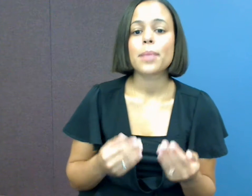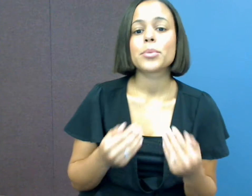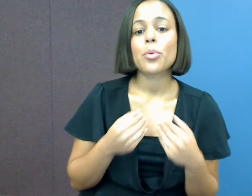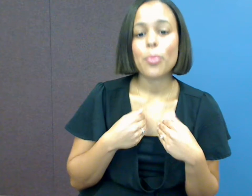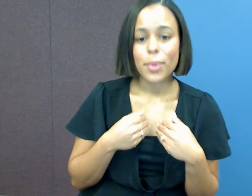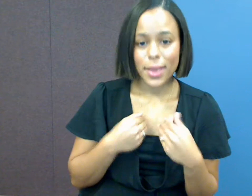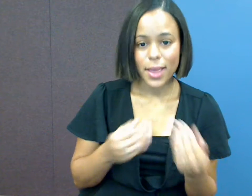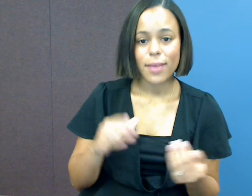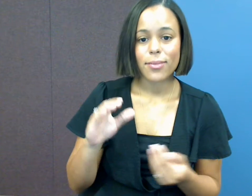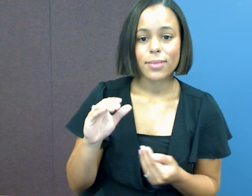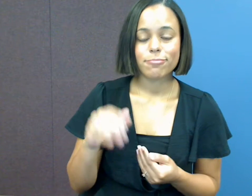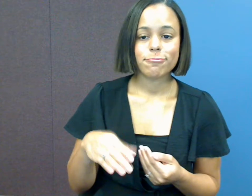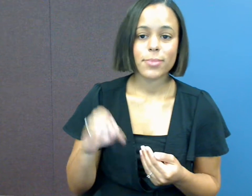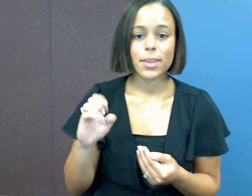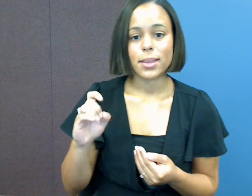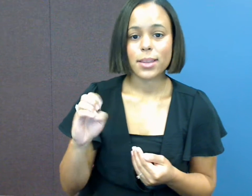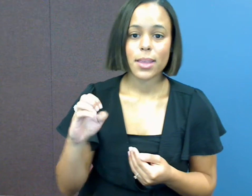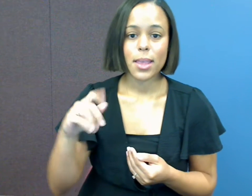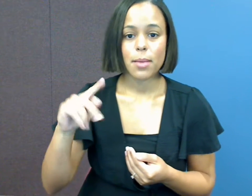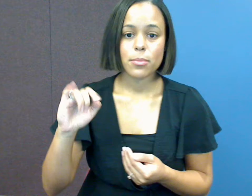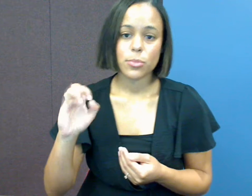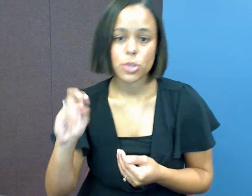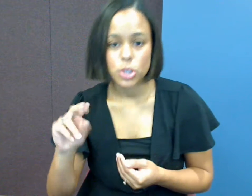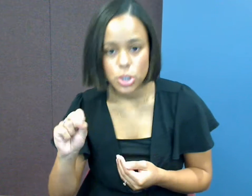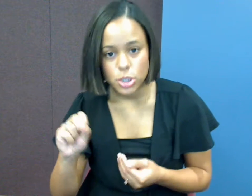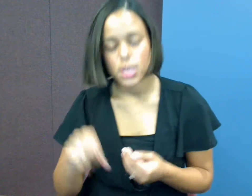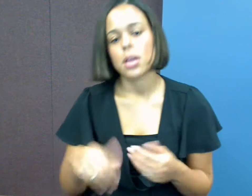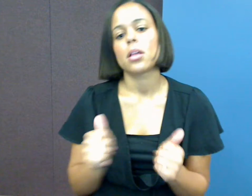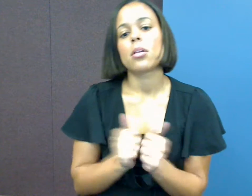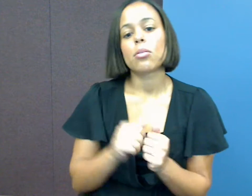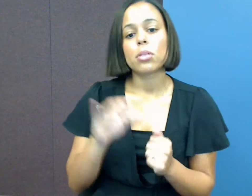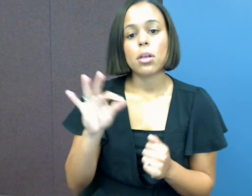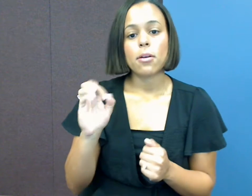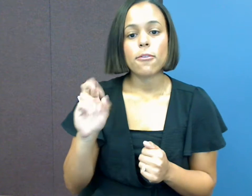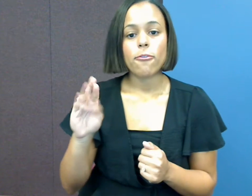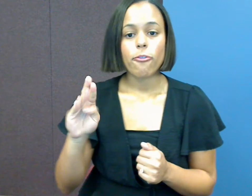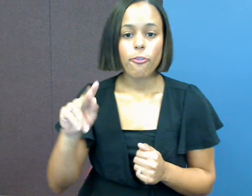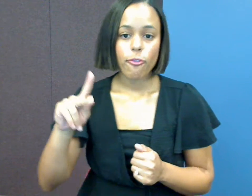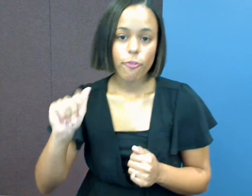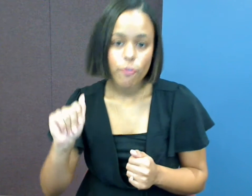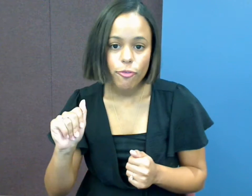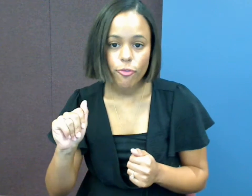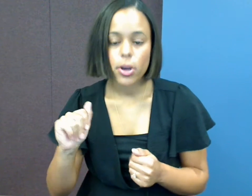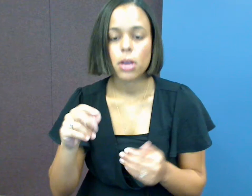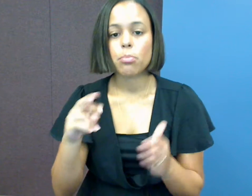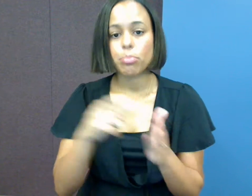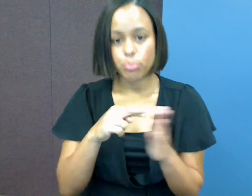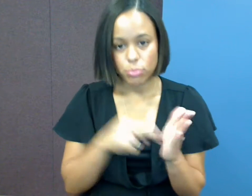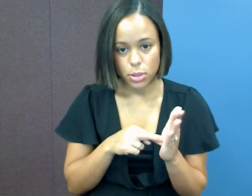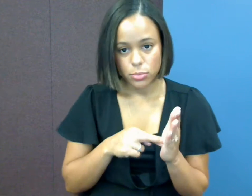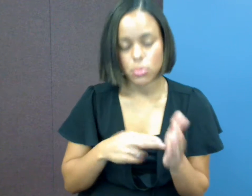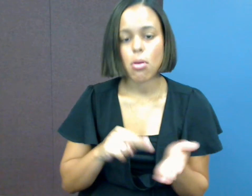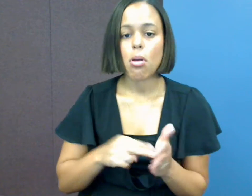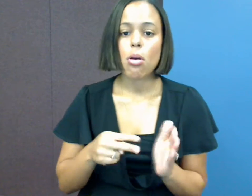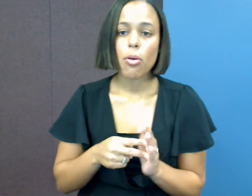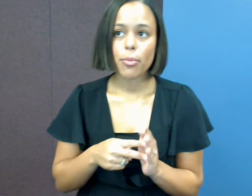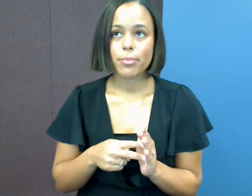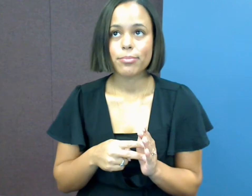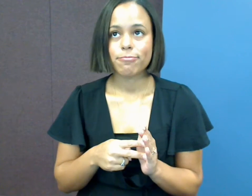protected. They are not protected from being shared. And two of the main exceptions that we need to know about, and